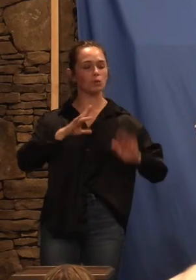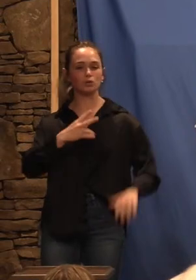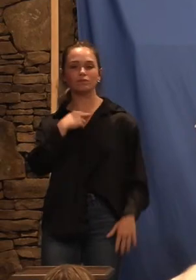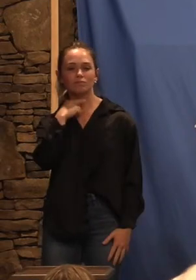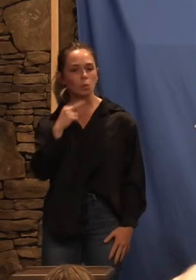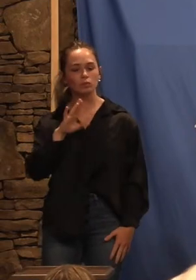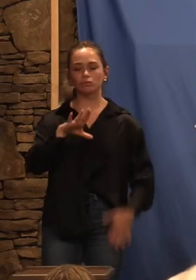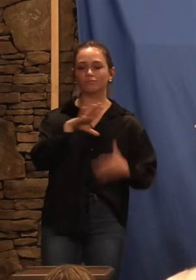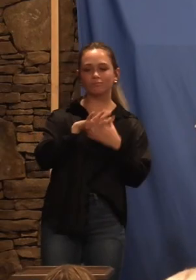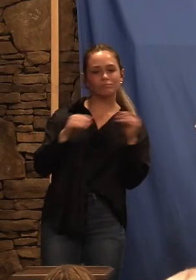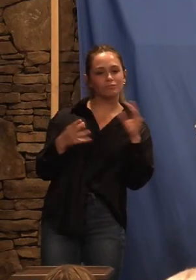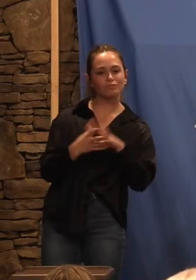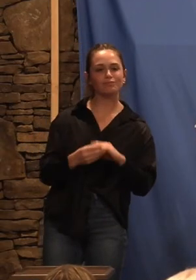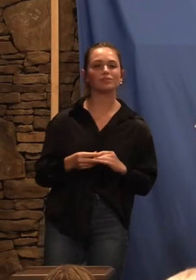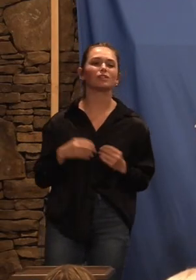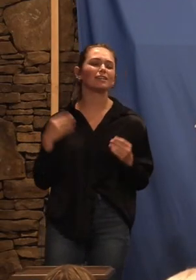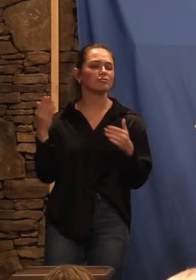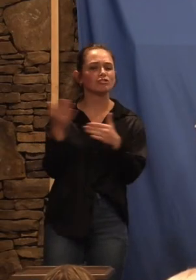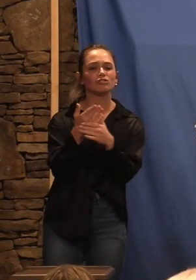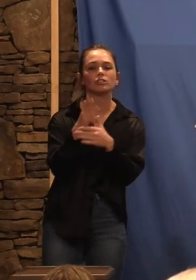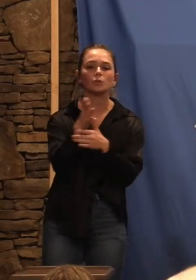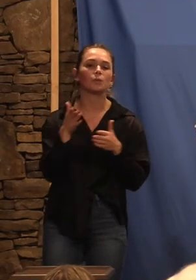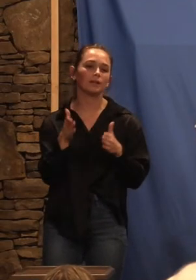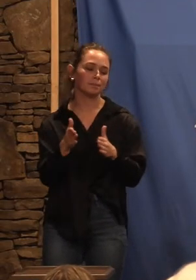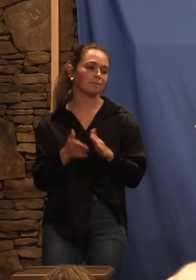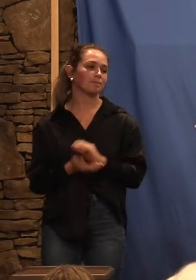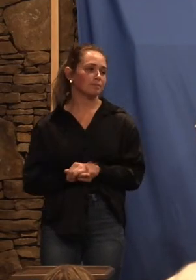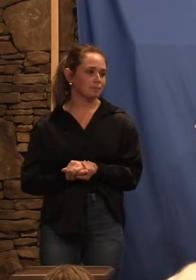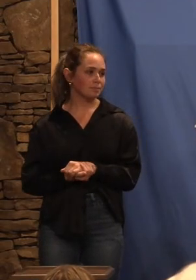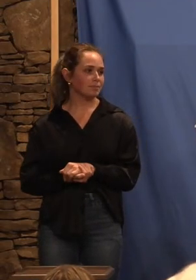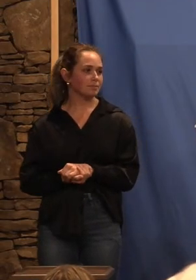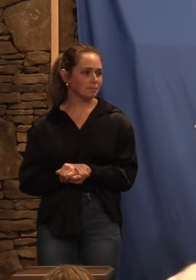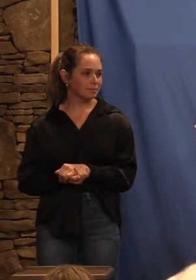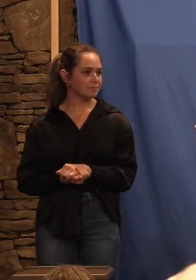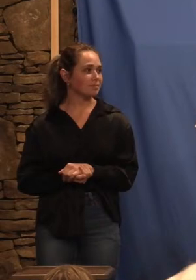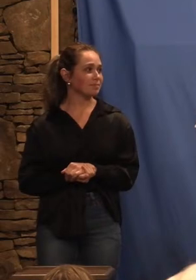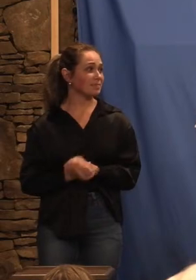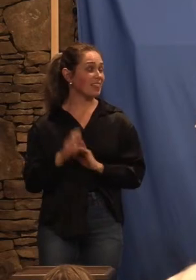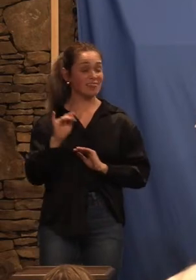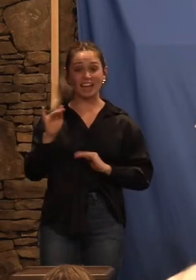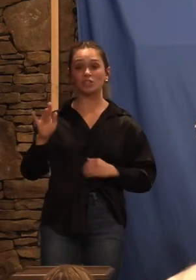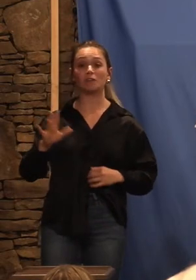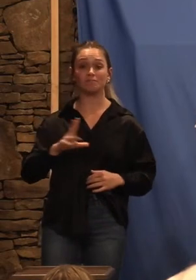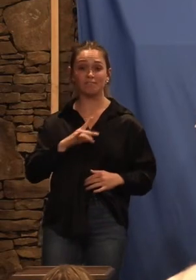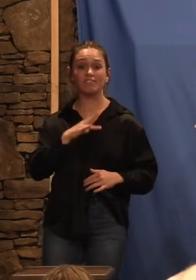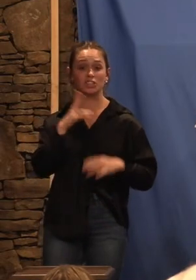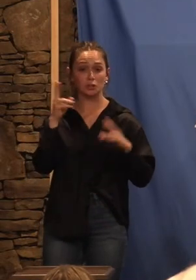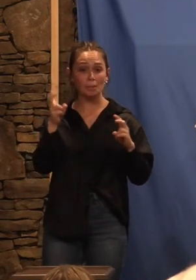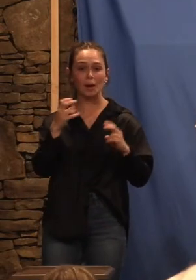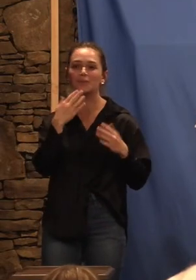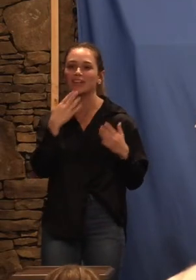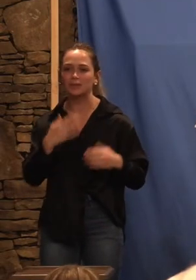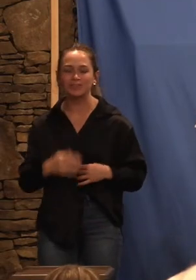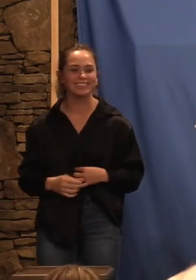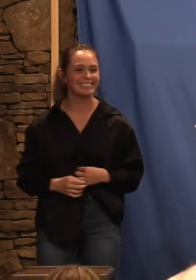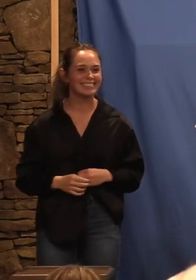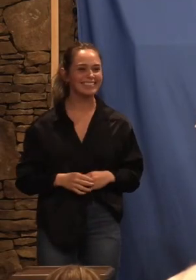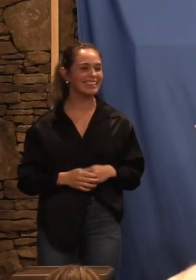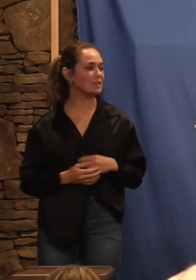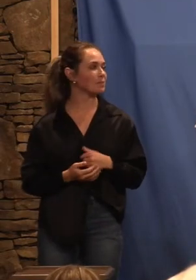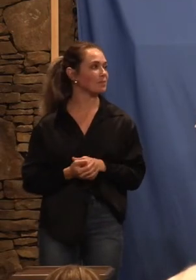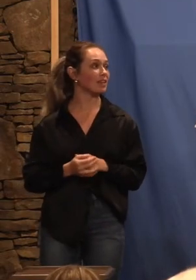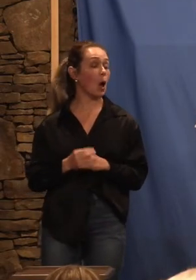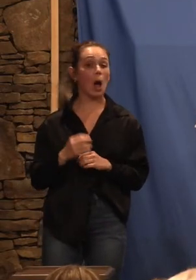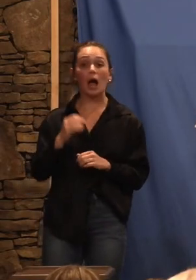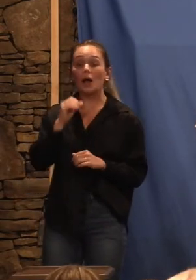own your story, and tell it in your way. Now, that's our official motto. Thank you.